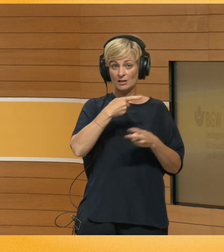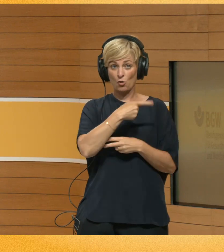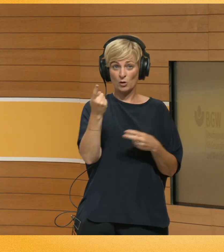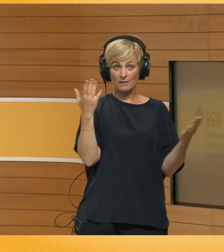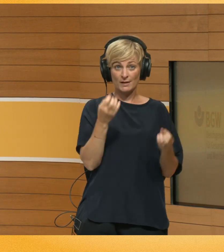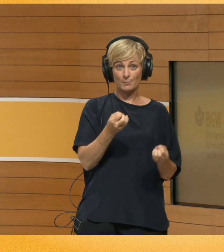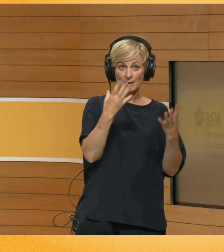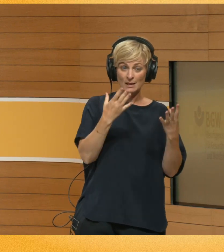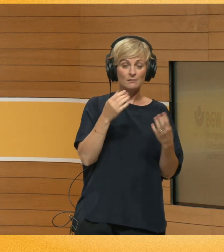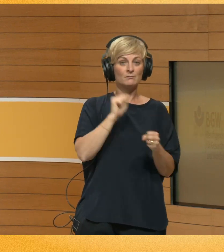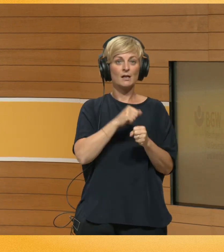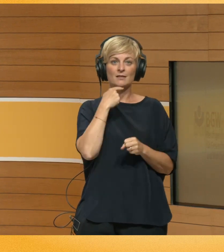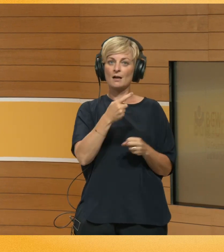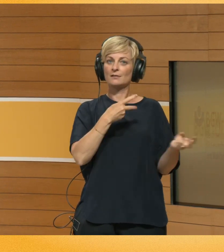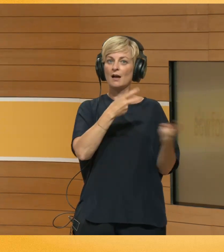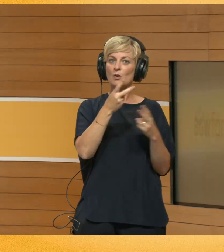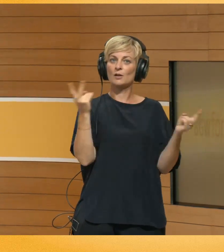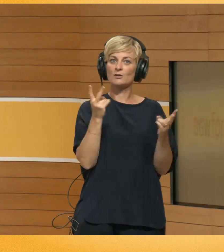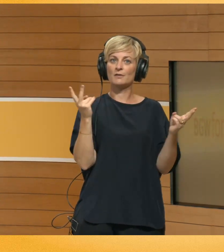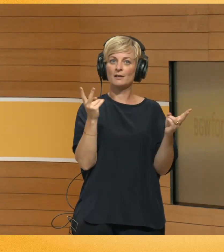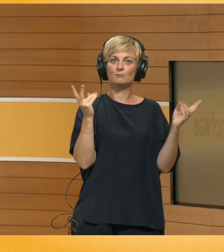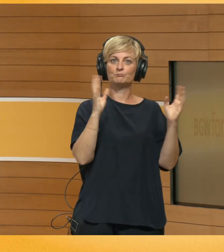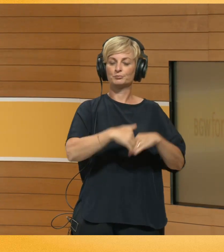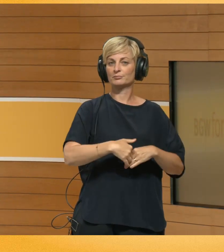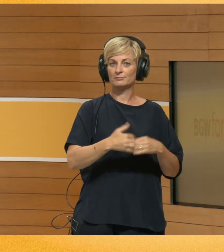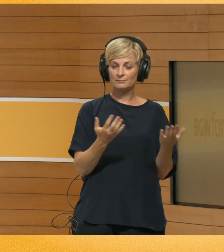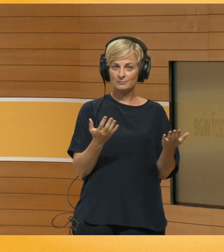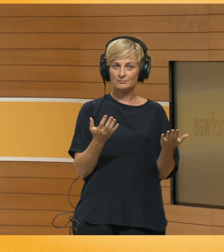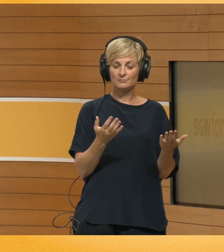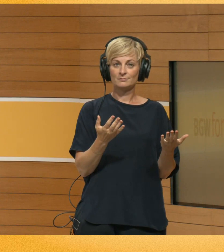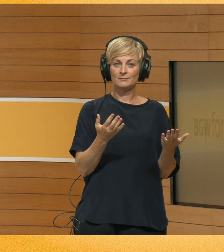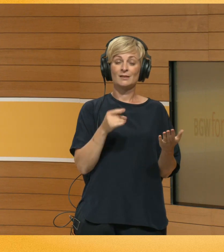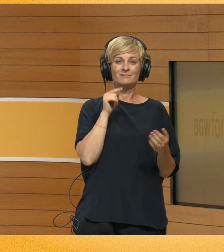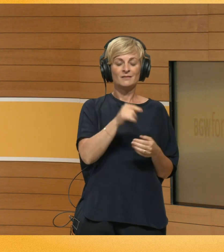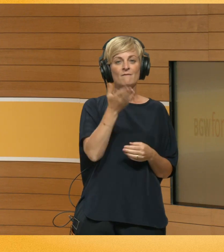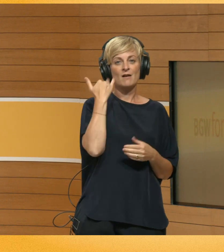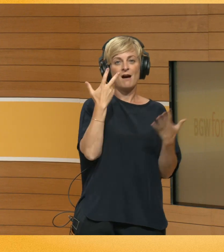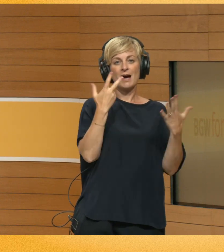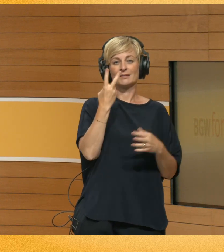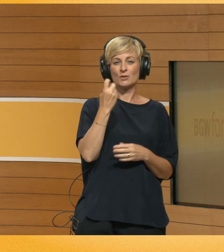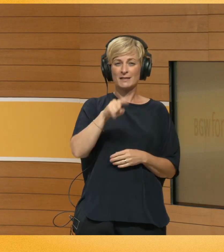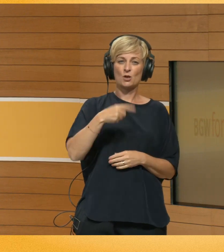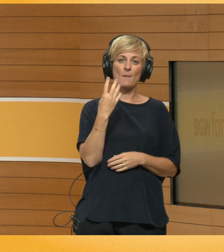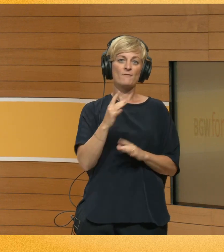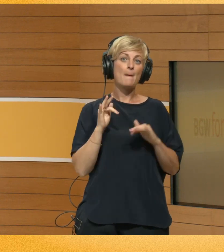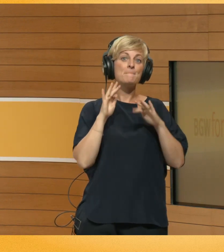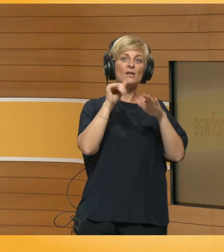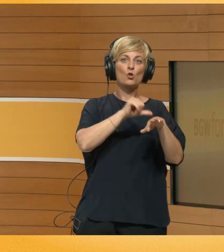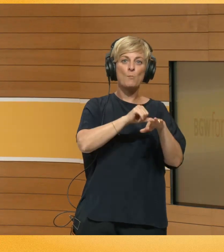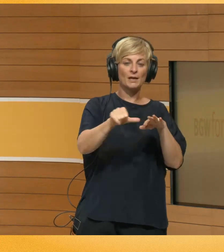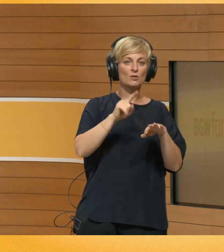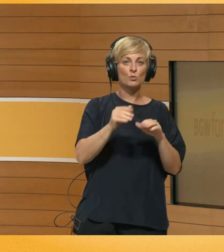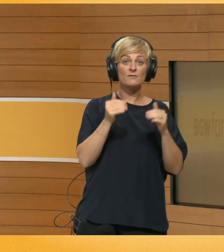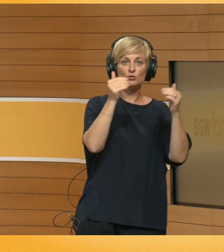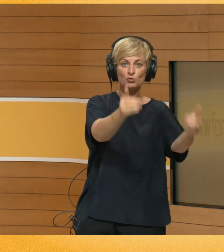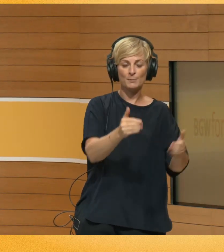28 million elective surgeries delayed worldwide. In the UK at the moment, it's about 7 million people waiting for